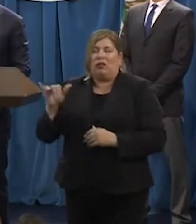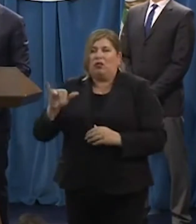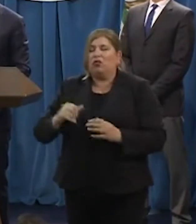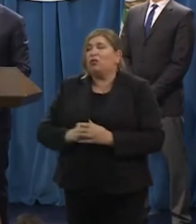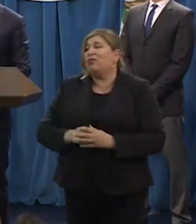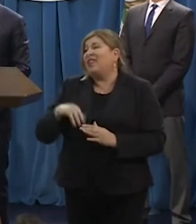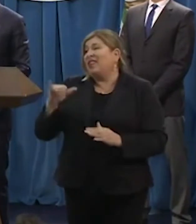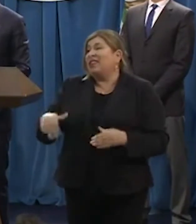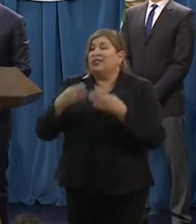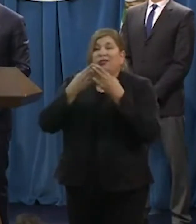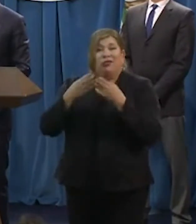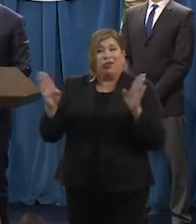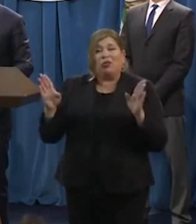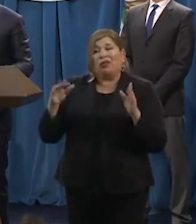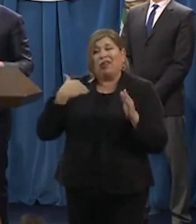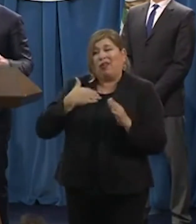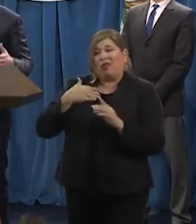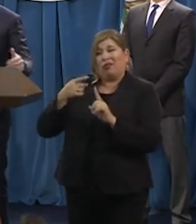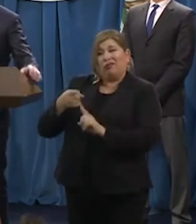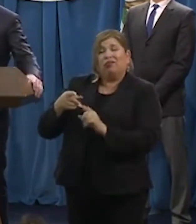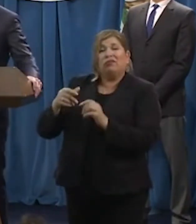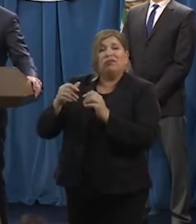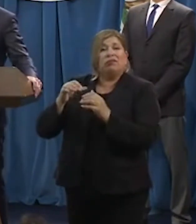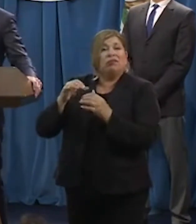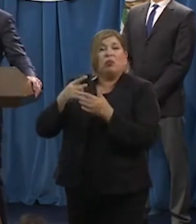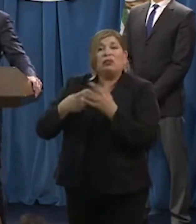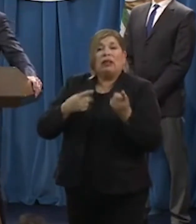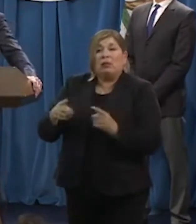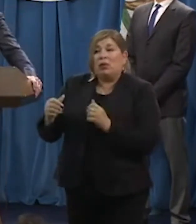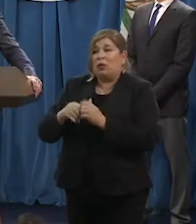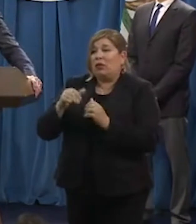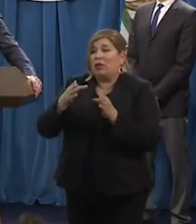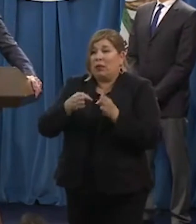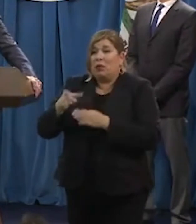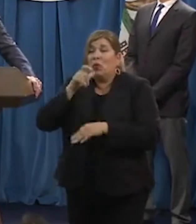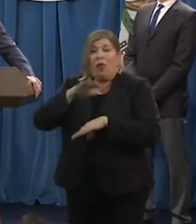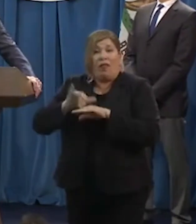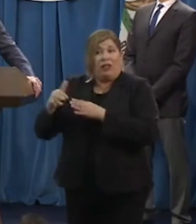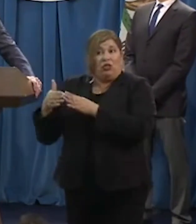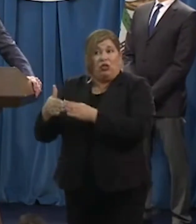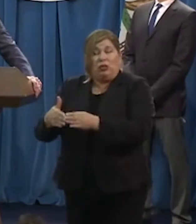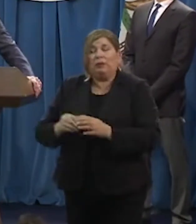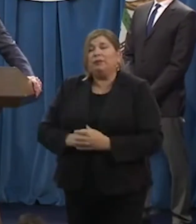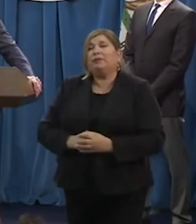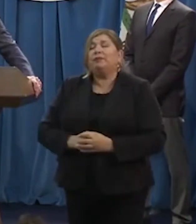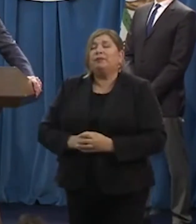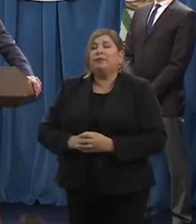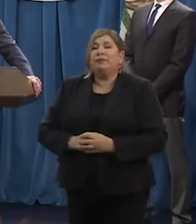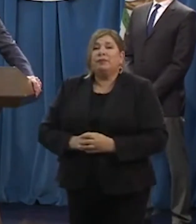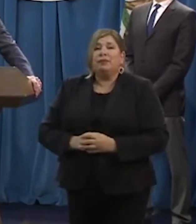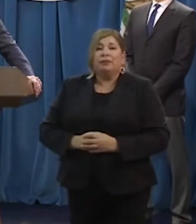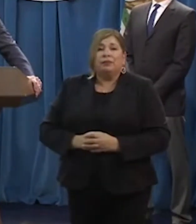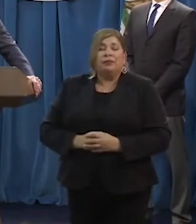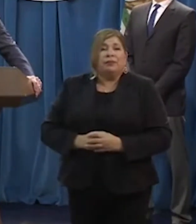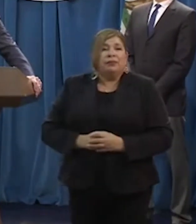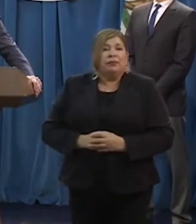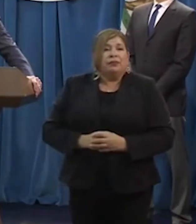folks coming off the ship. For what it's worth, we had four people yesterday